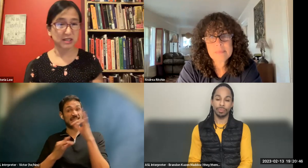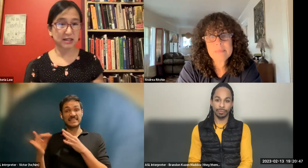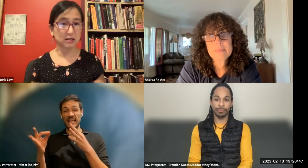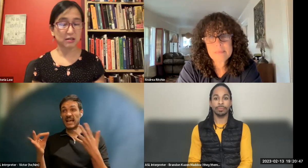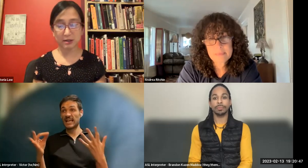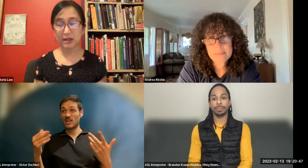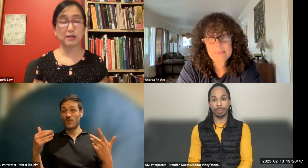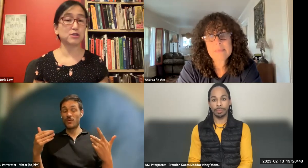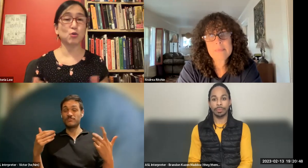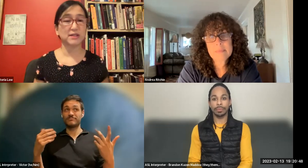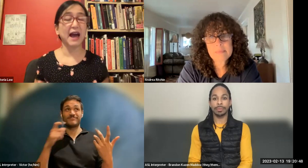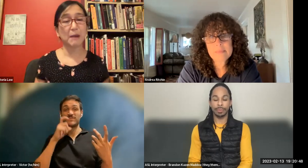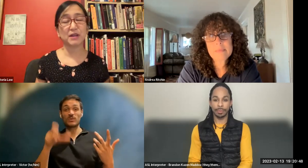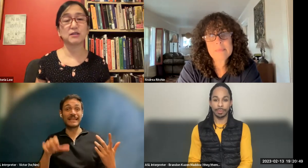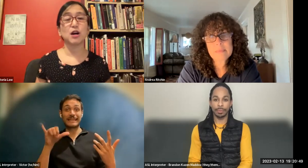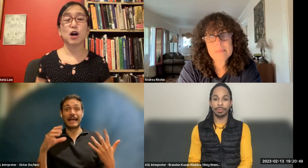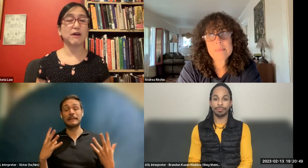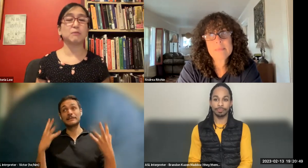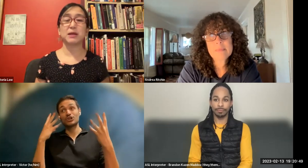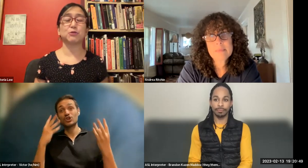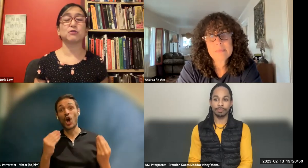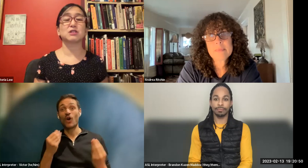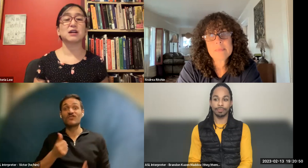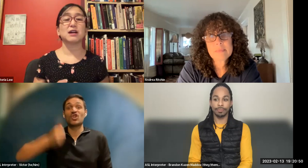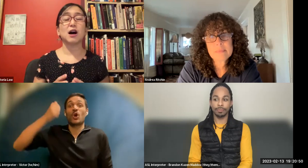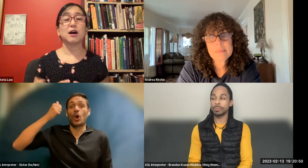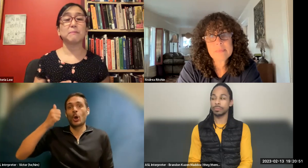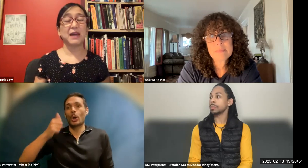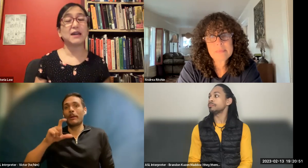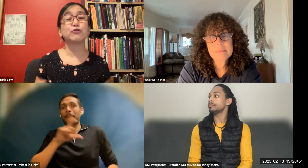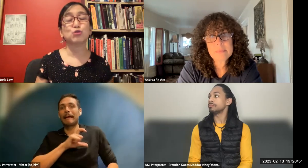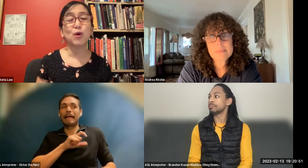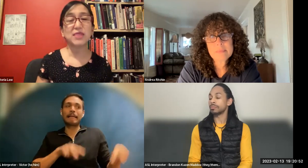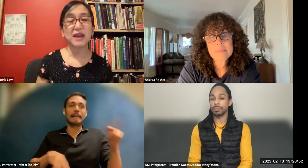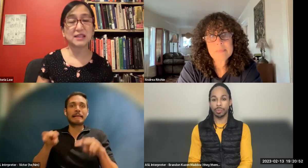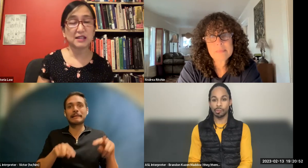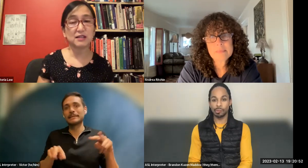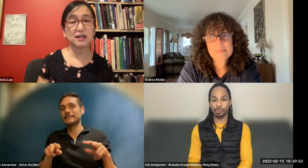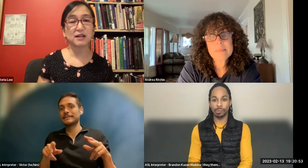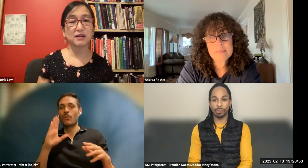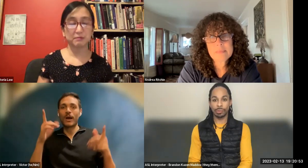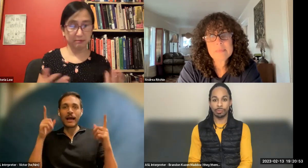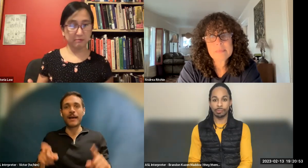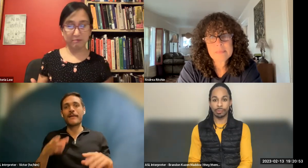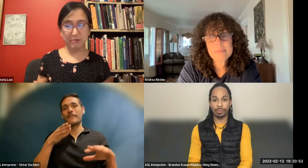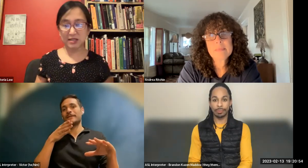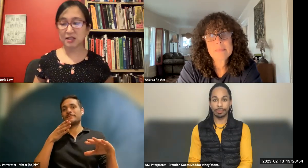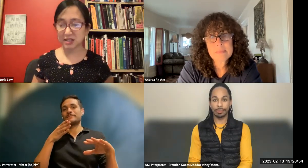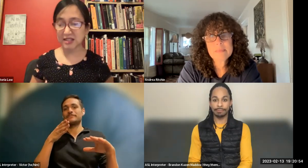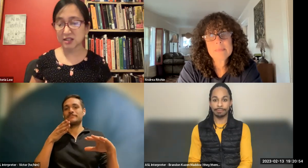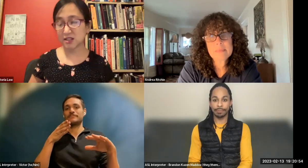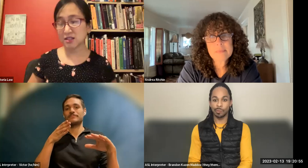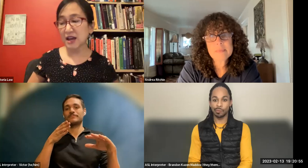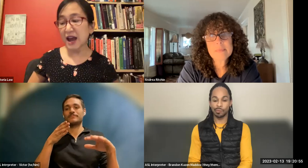softer policing that is going to happen around people's behaviors when they need